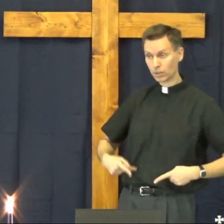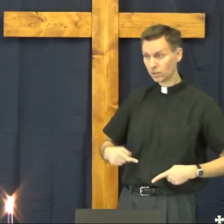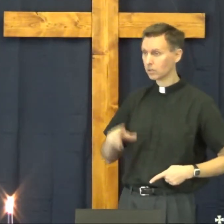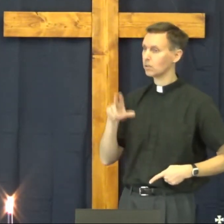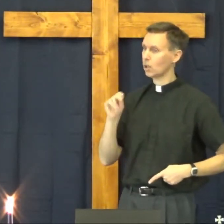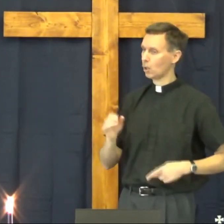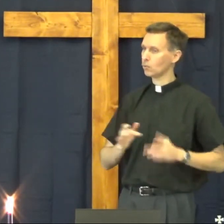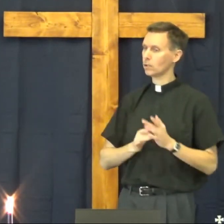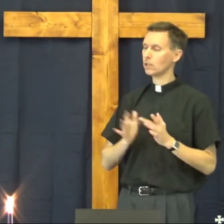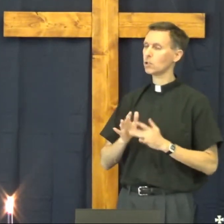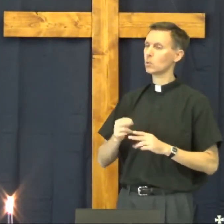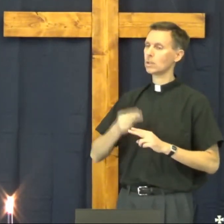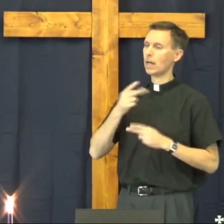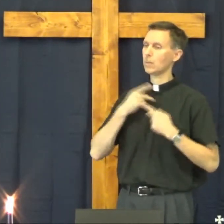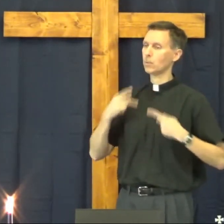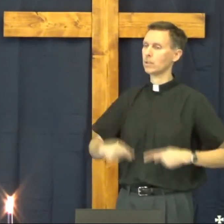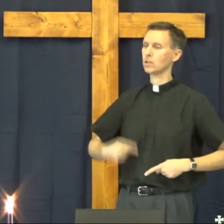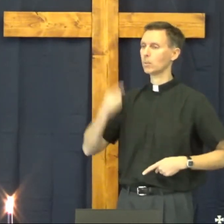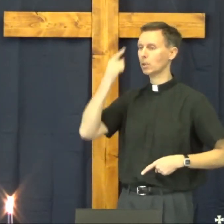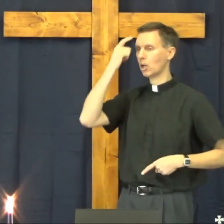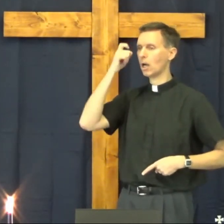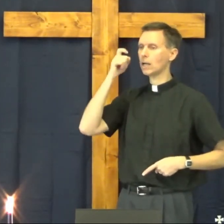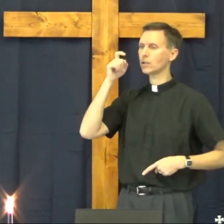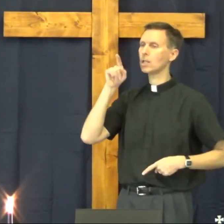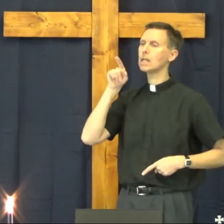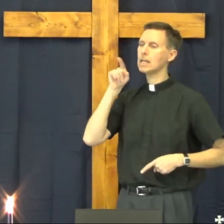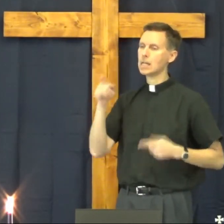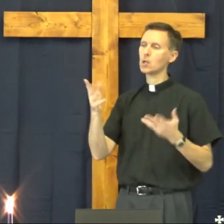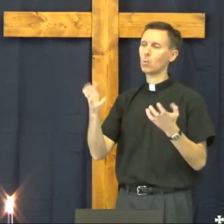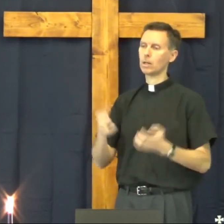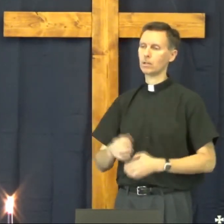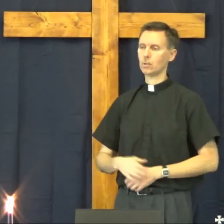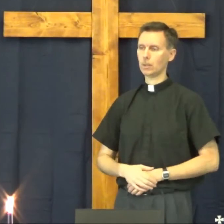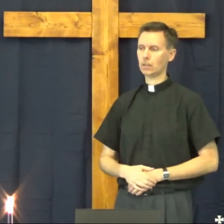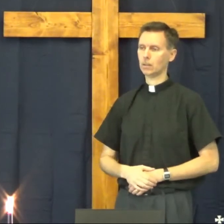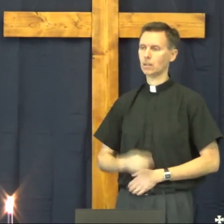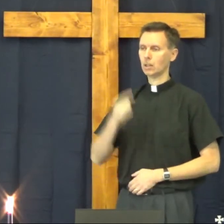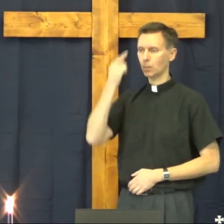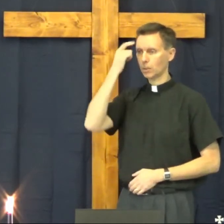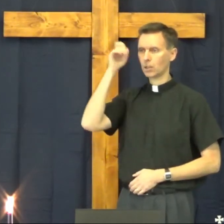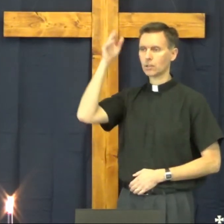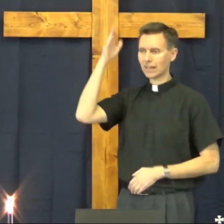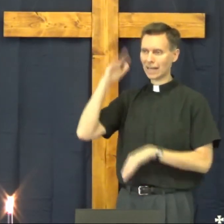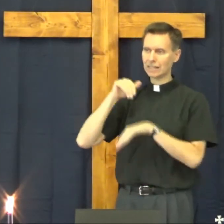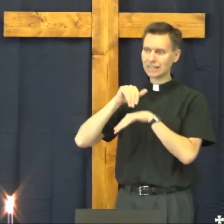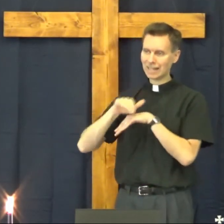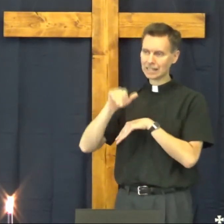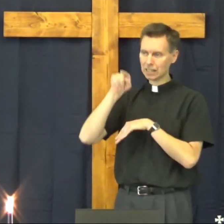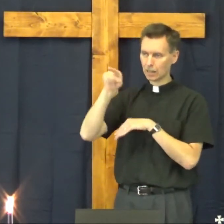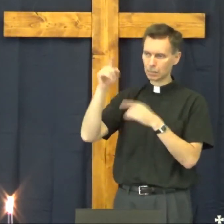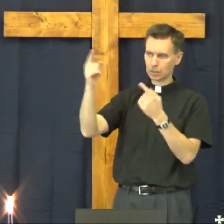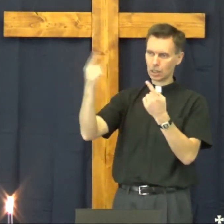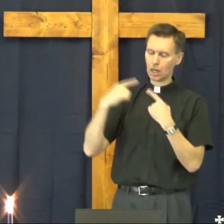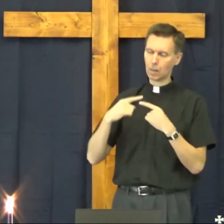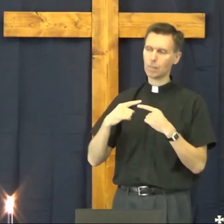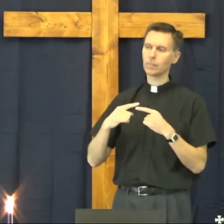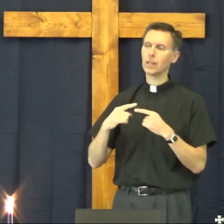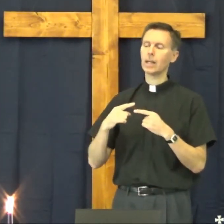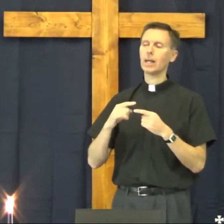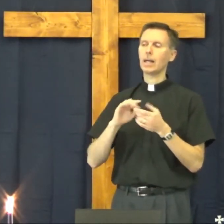priest. No, Jesus was high priest because he wanted to be. Because God sent him to come